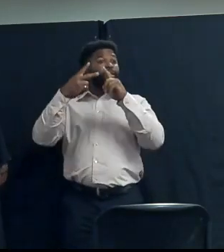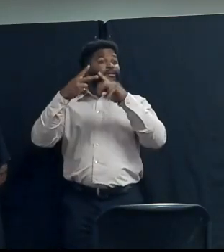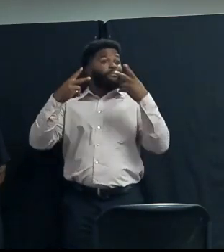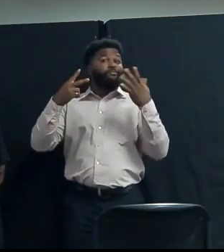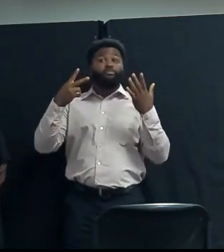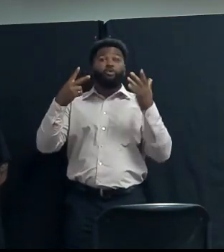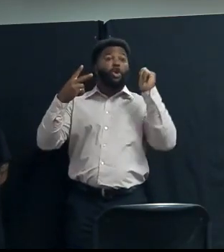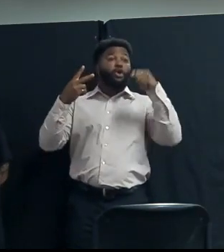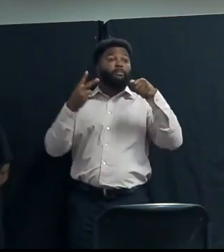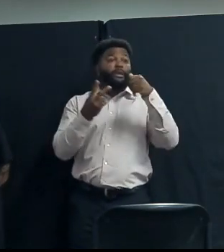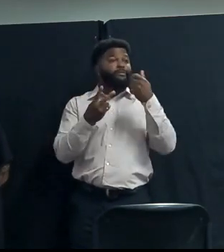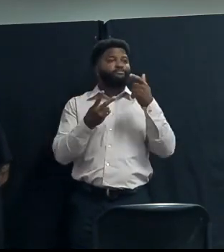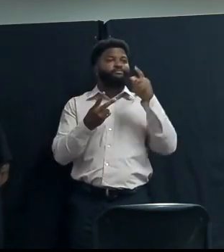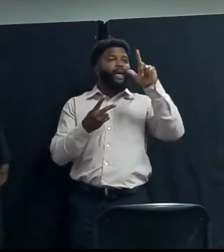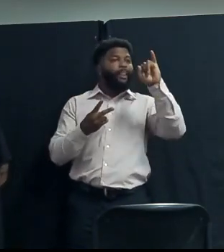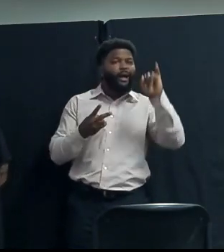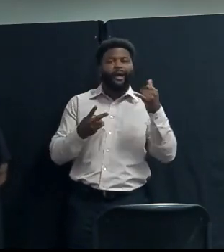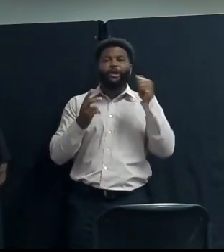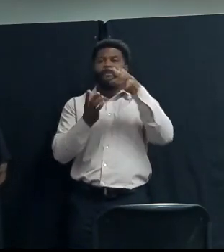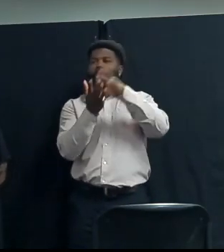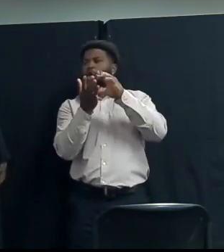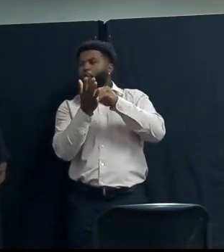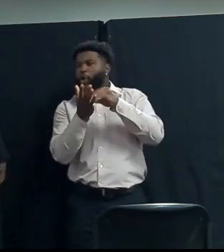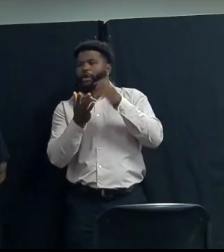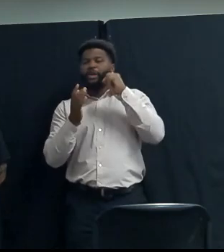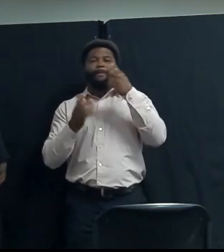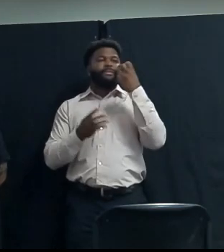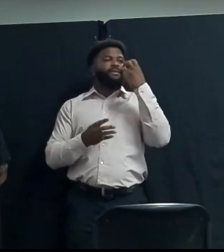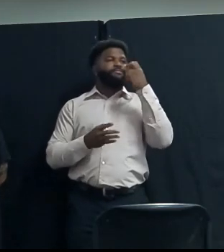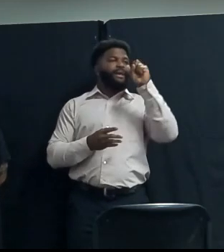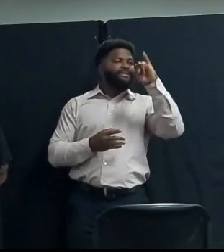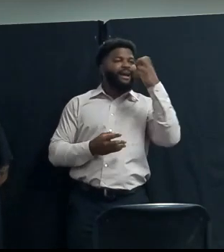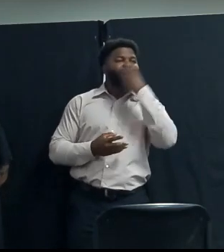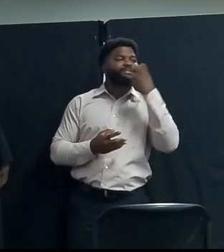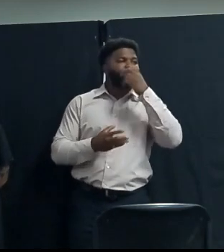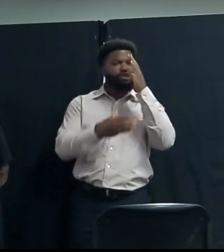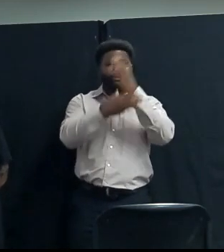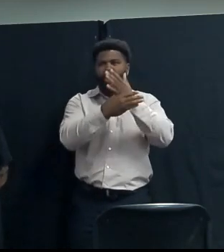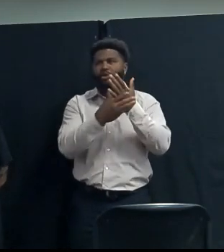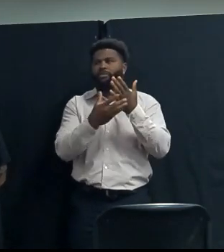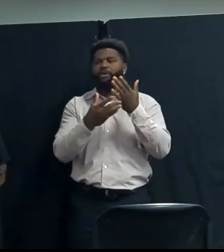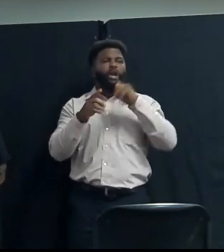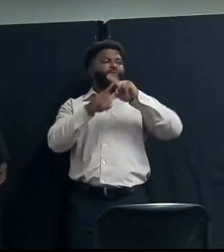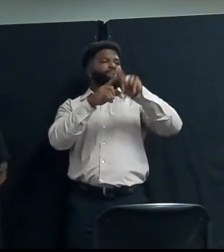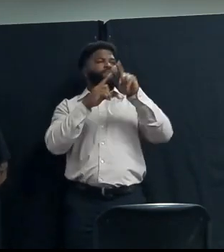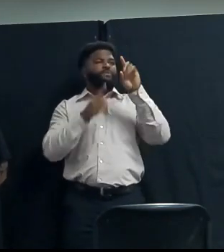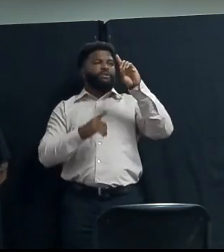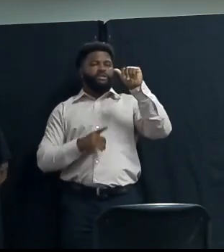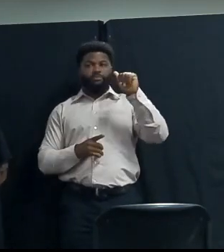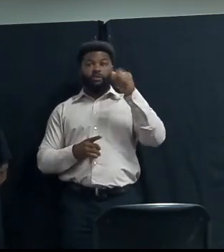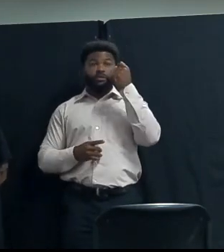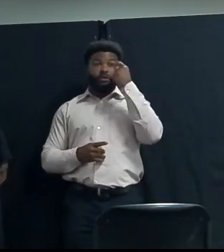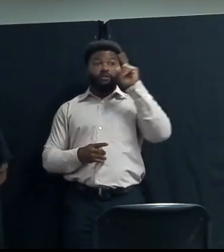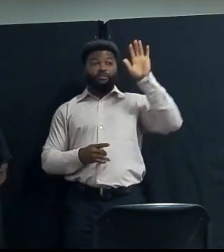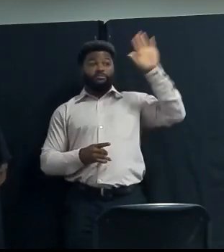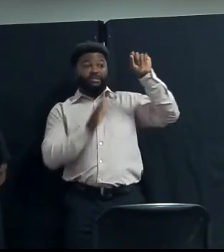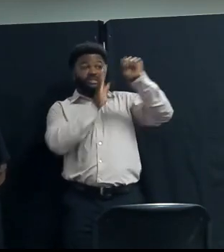could be learning disability, they could have speech language impairment. And the state